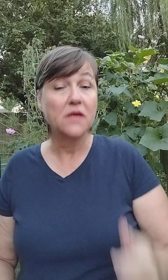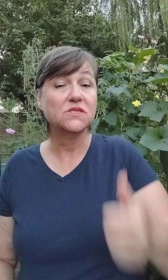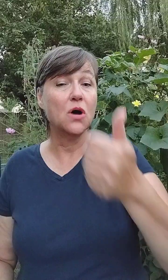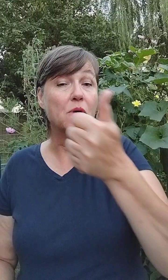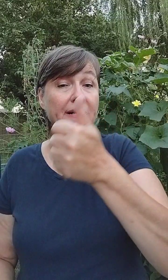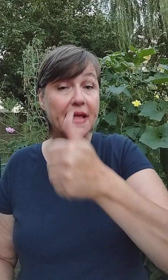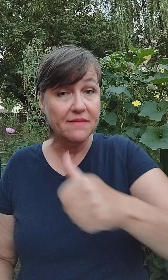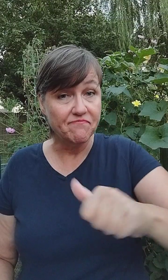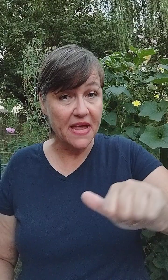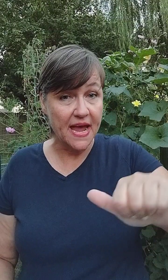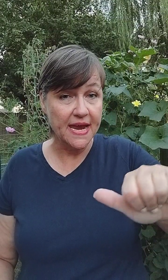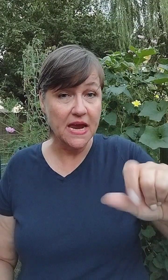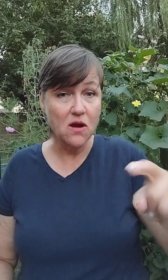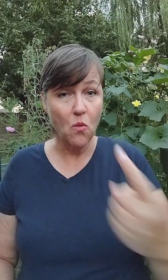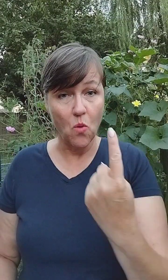So, anyone,